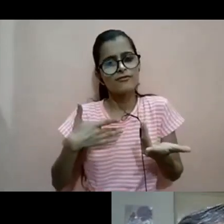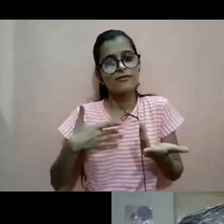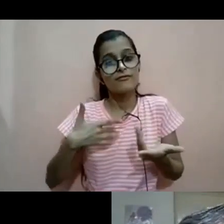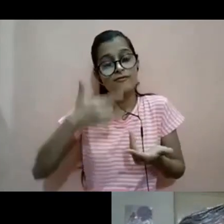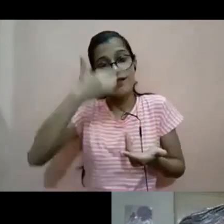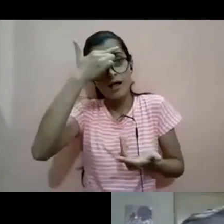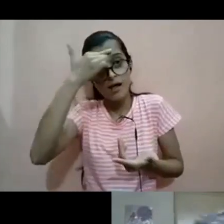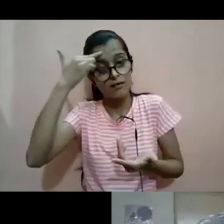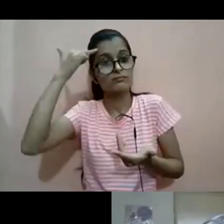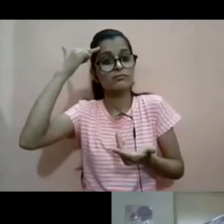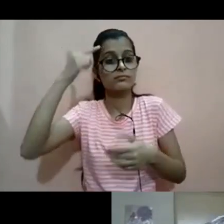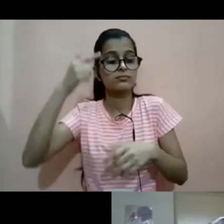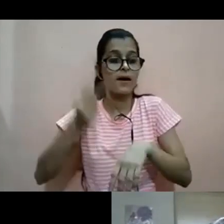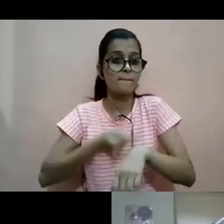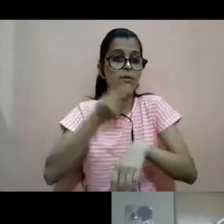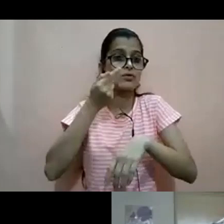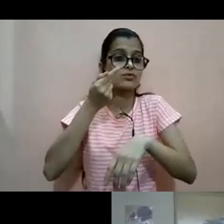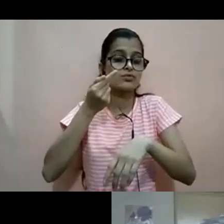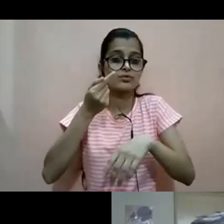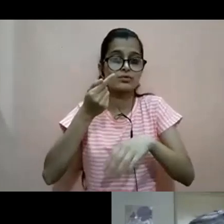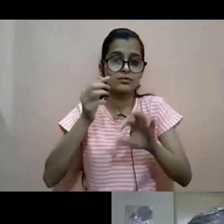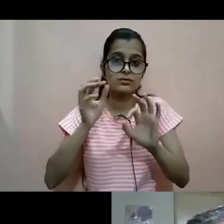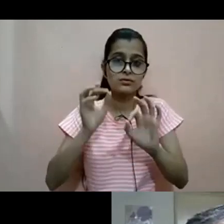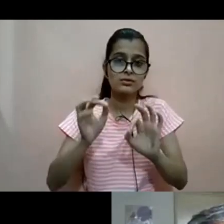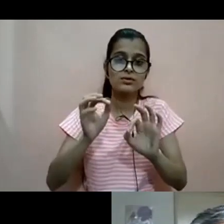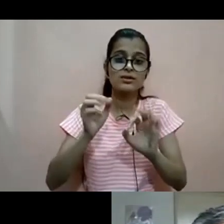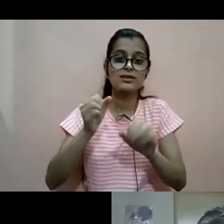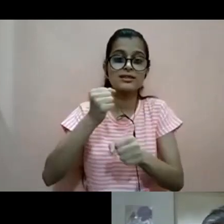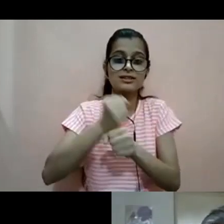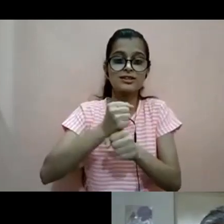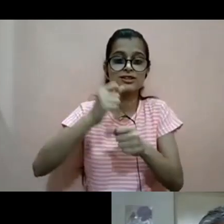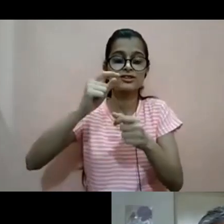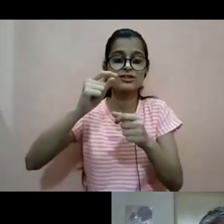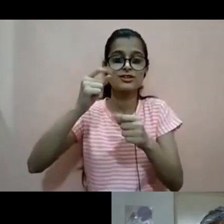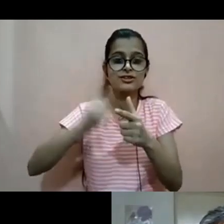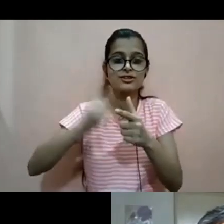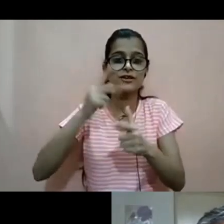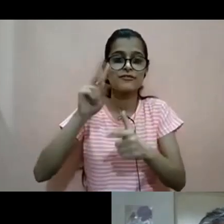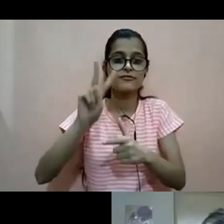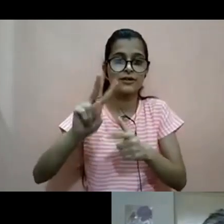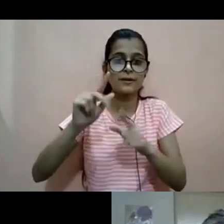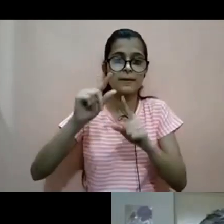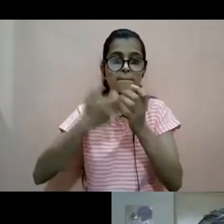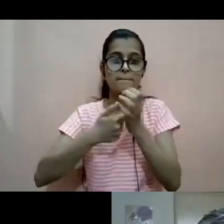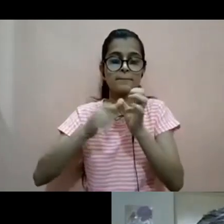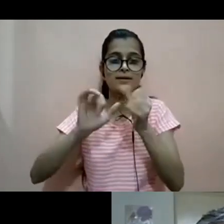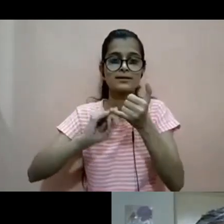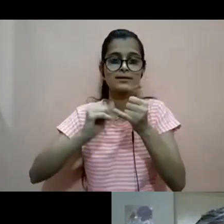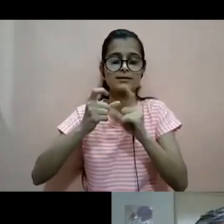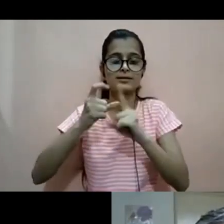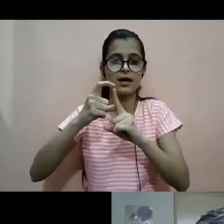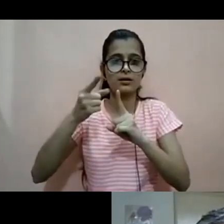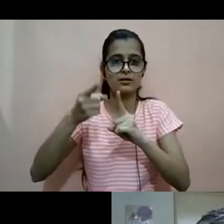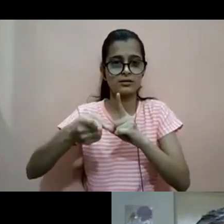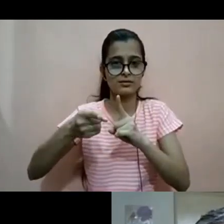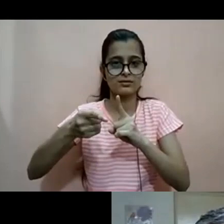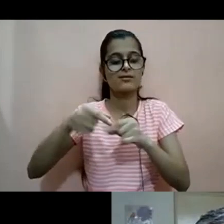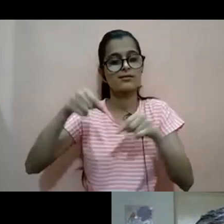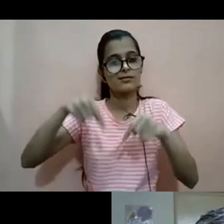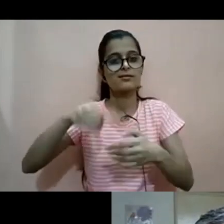privilege to call upon Professor G.J.V. Prasad to chair the